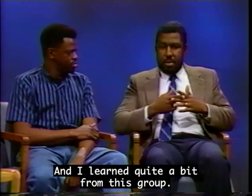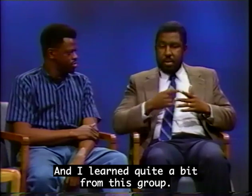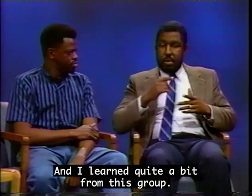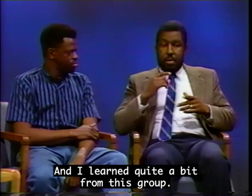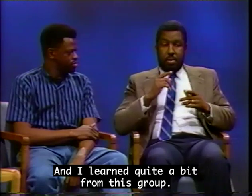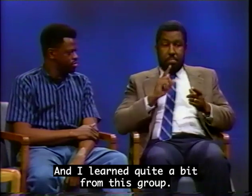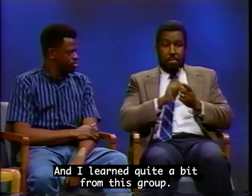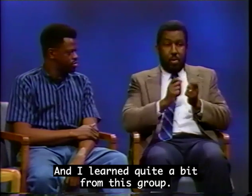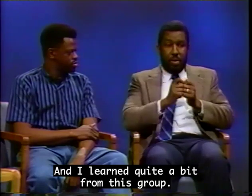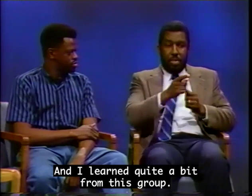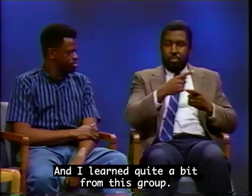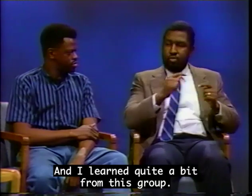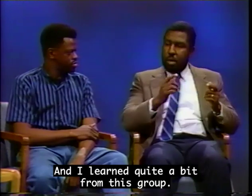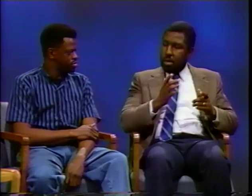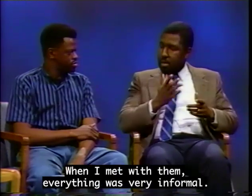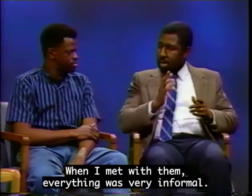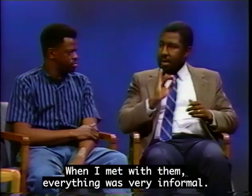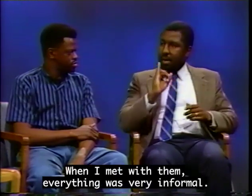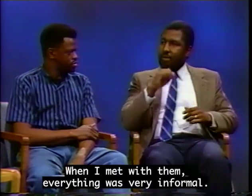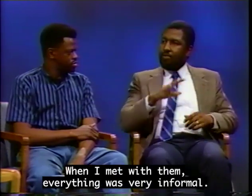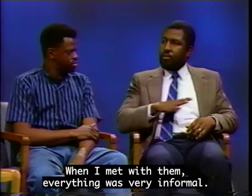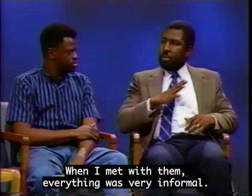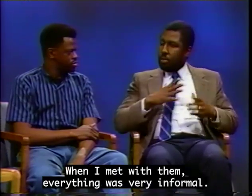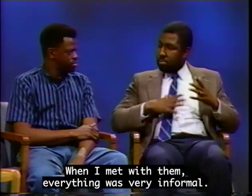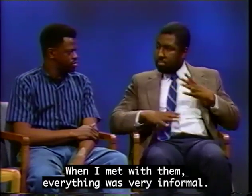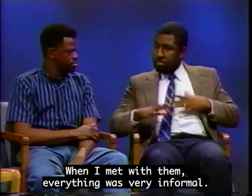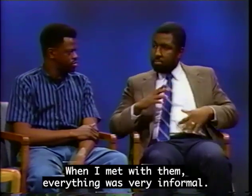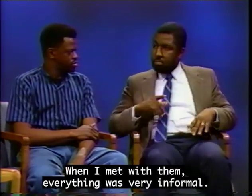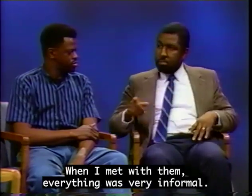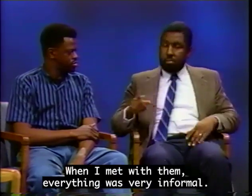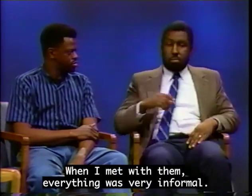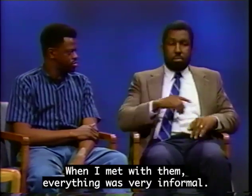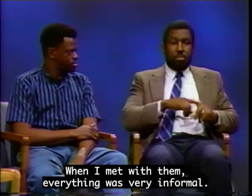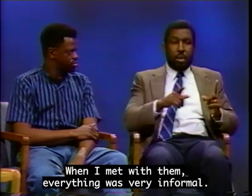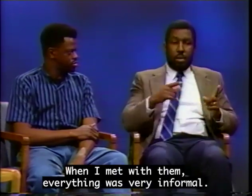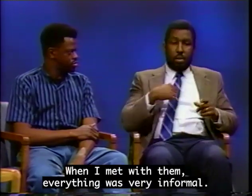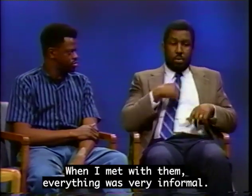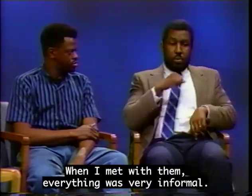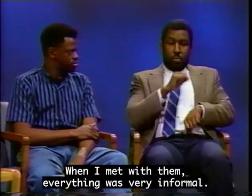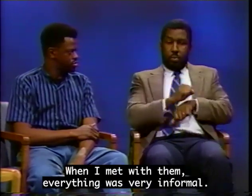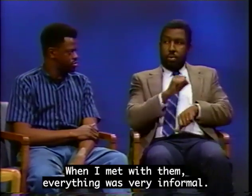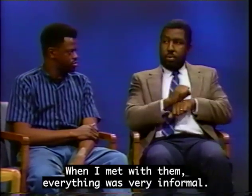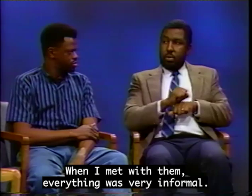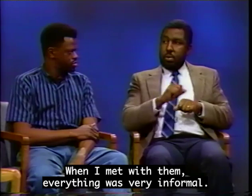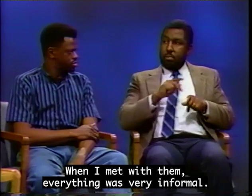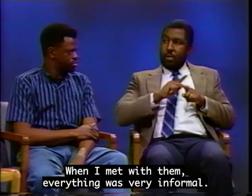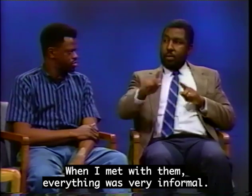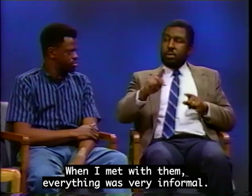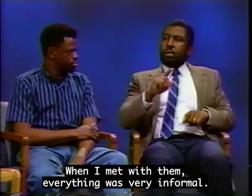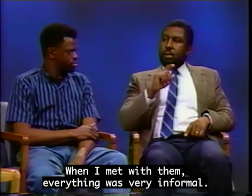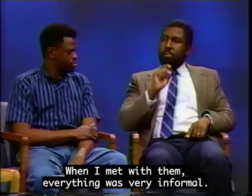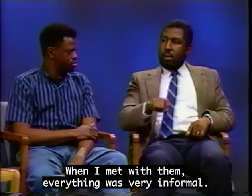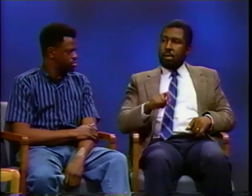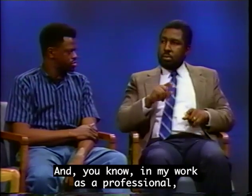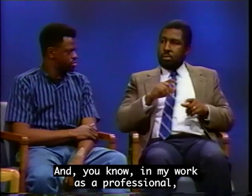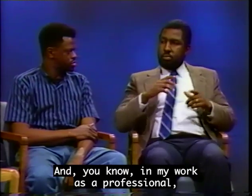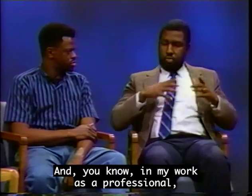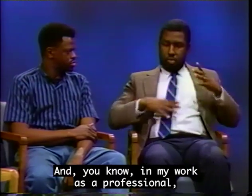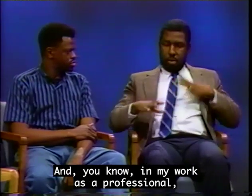group. When I met with them, everything was very informal, and you know, in my